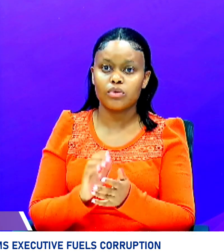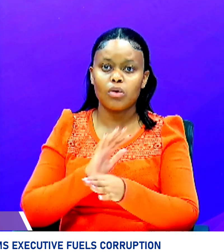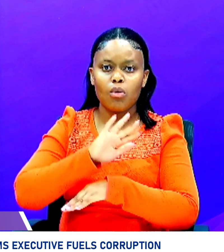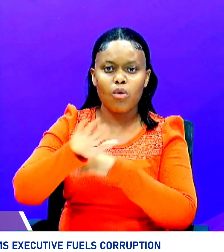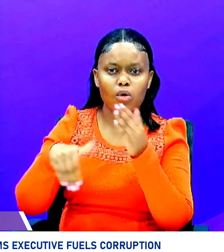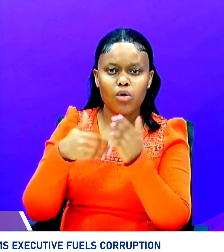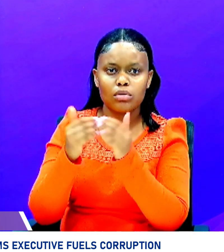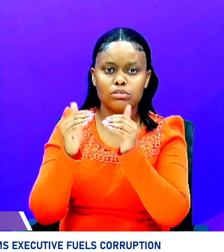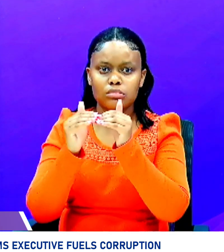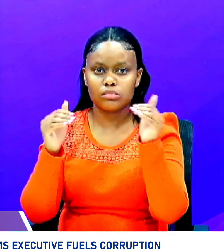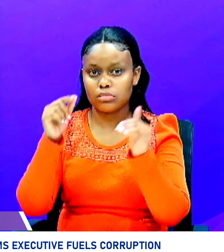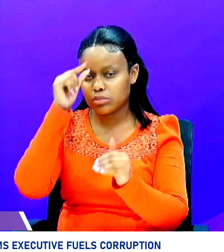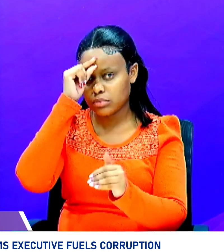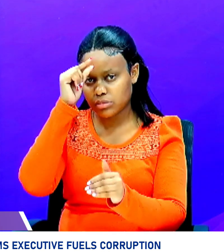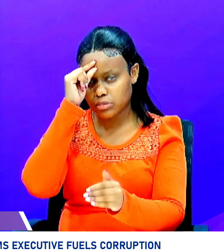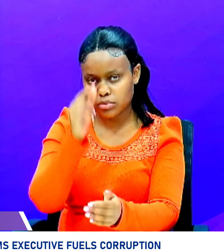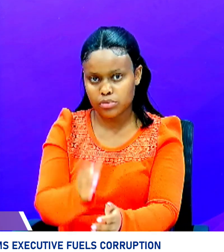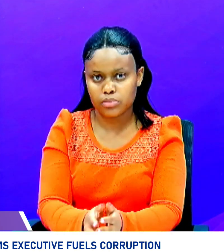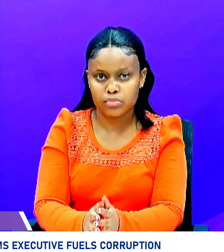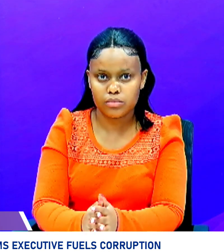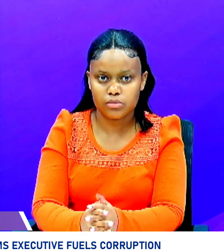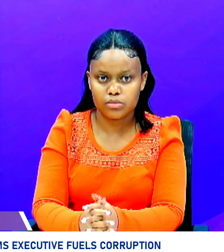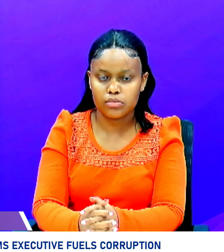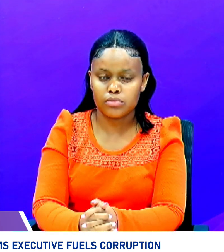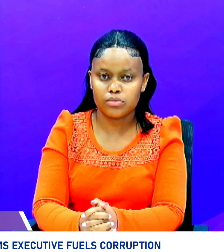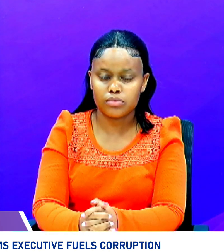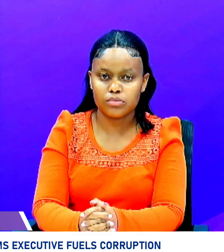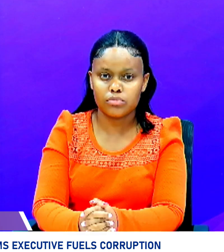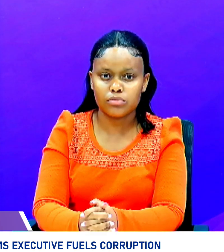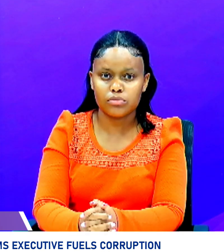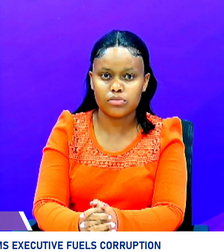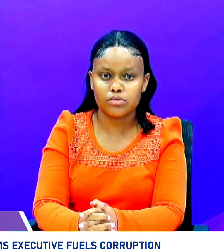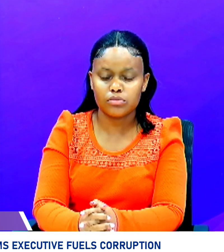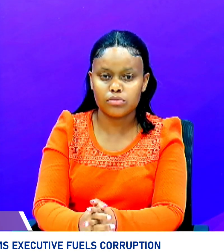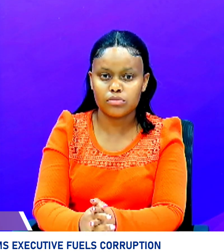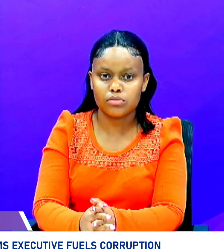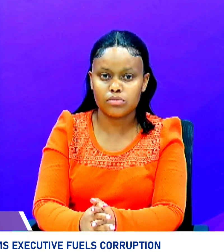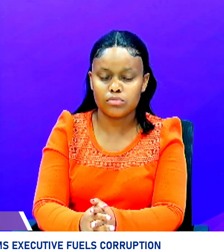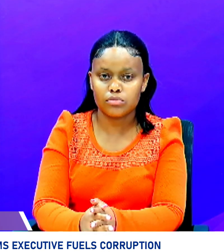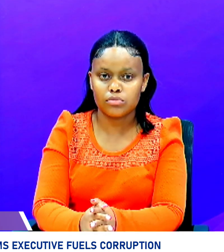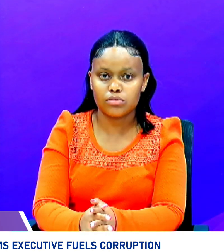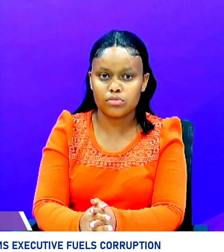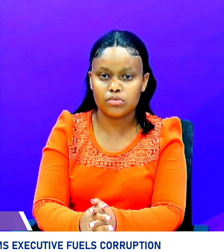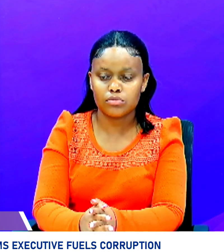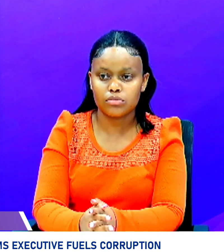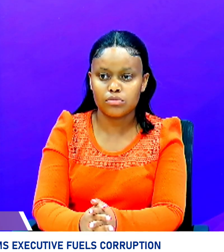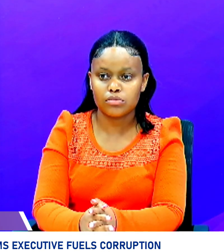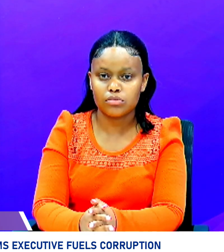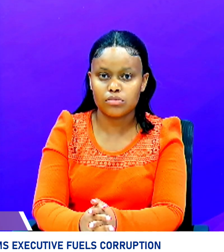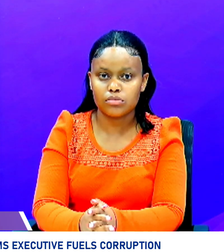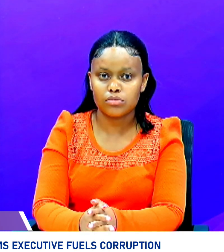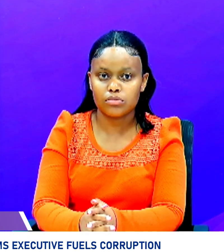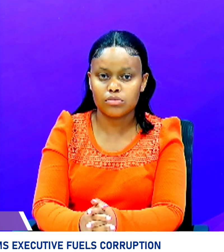These as critics demand stronger institutions to check graft across all levels